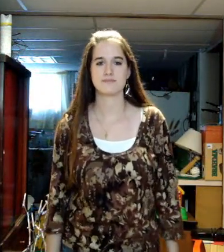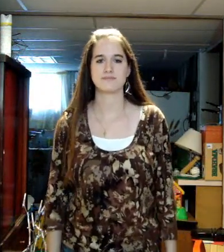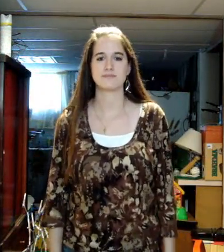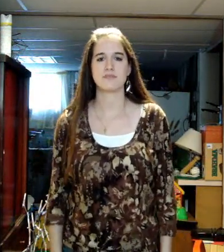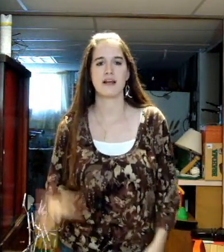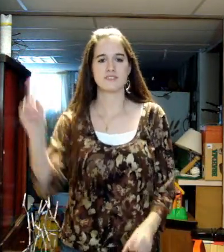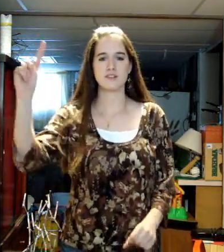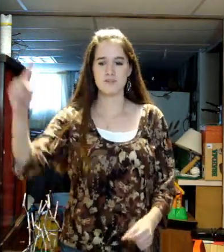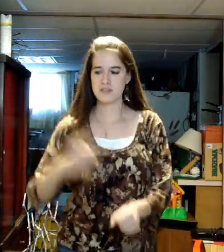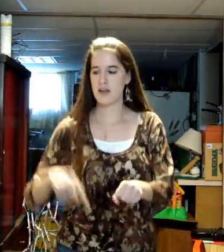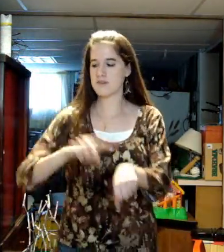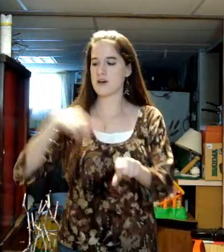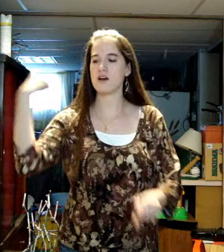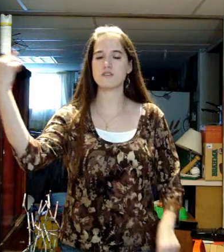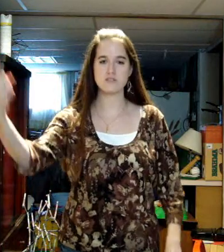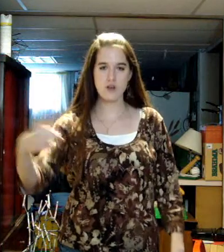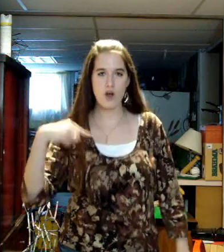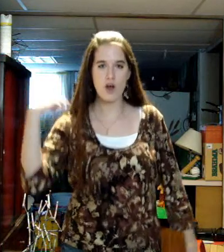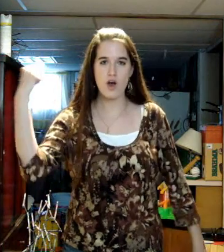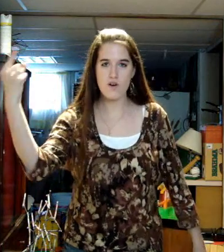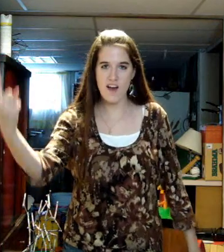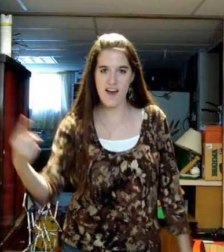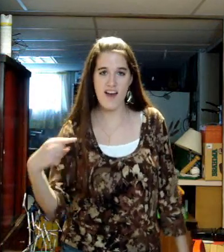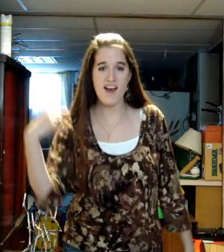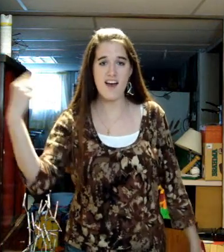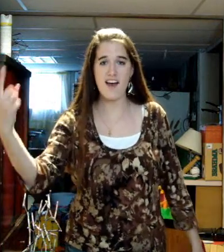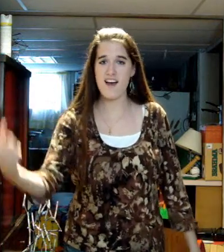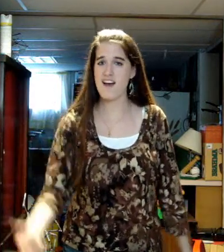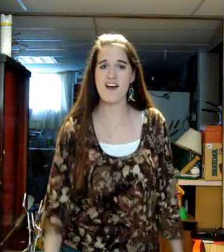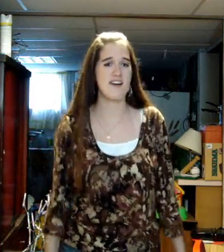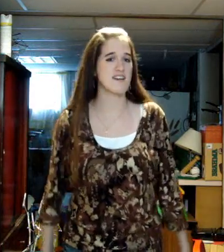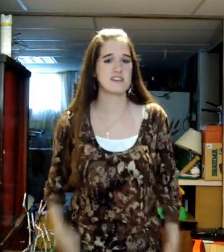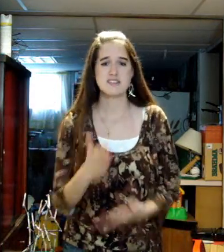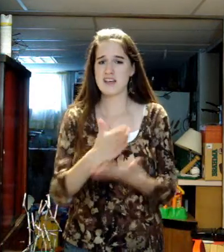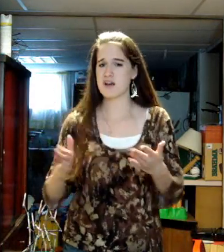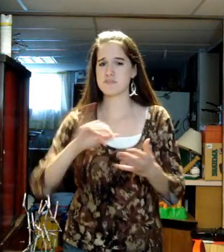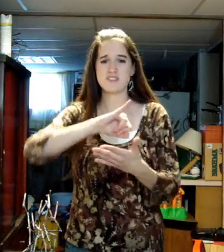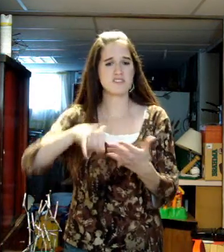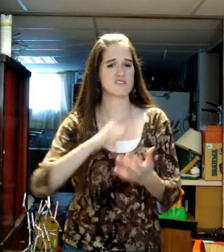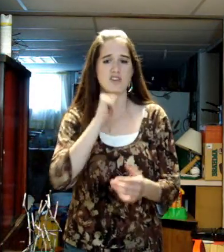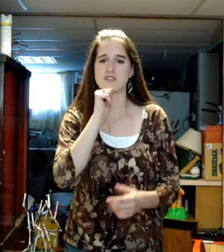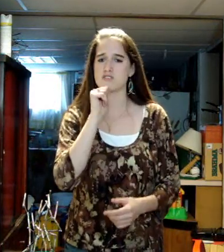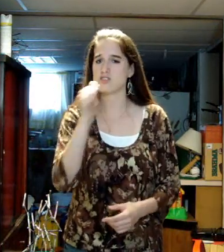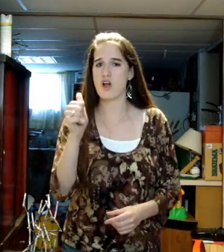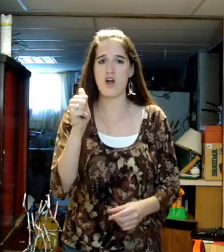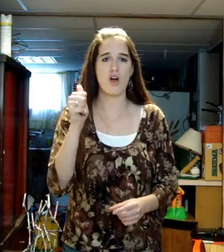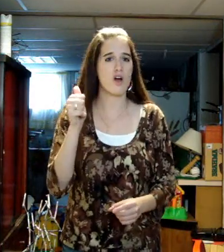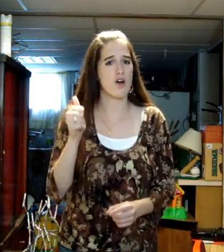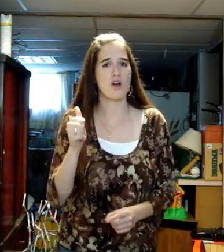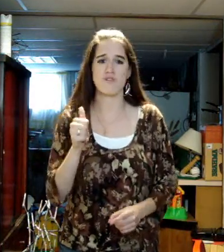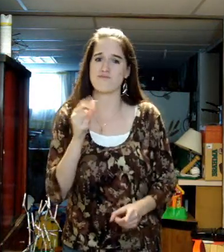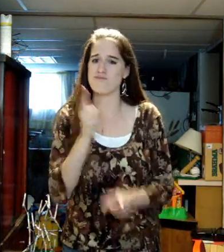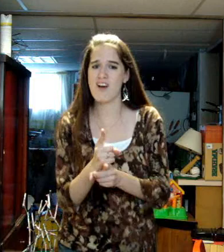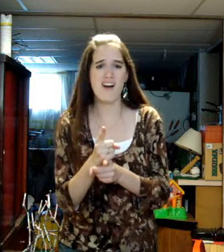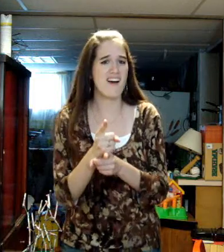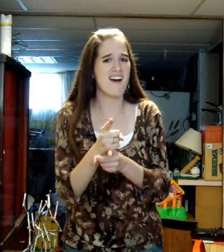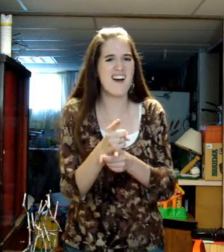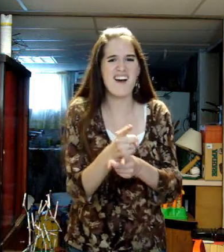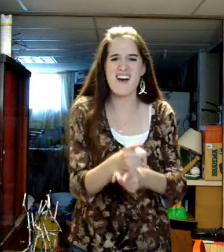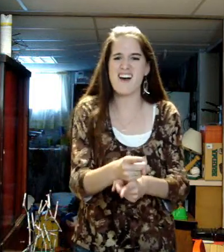Every time I turn around Something's just not good I might